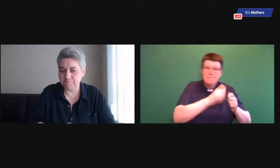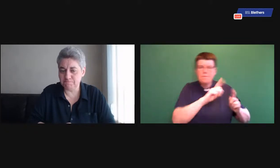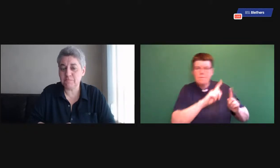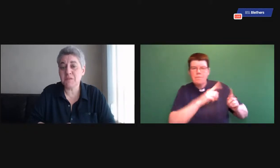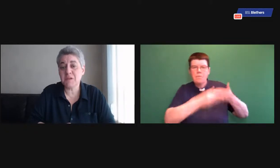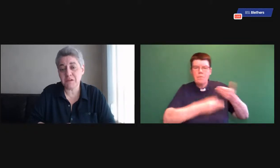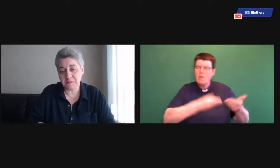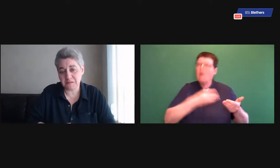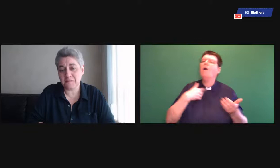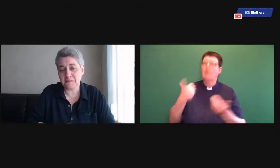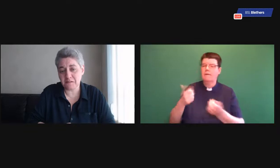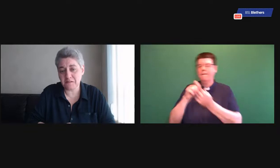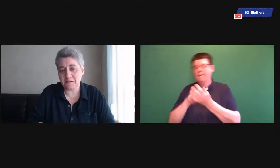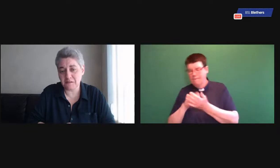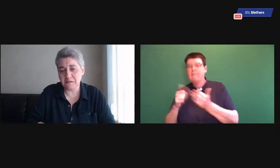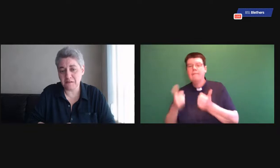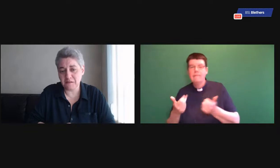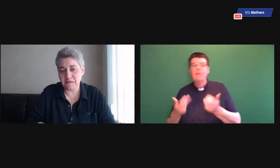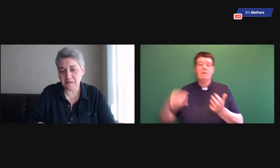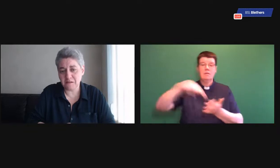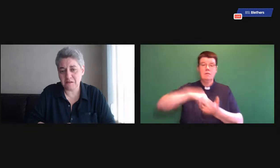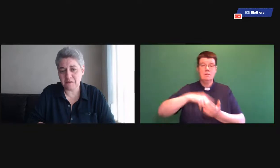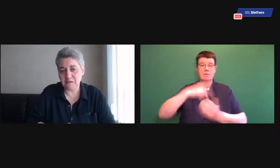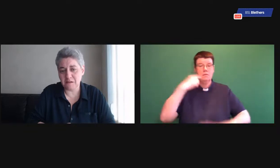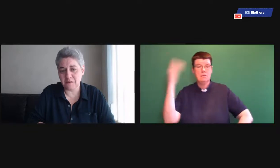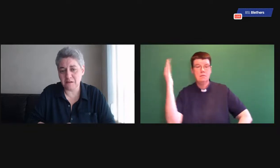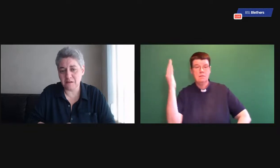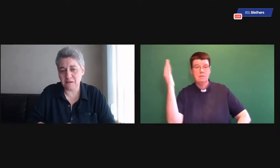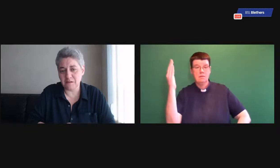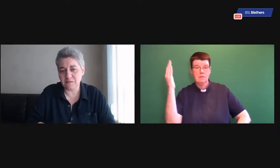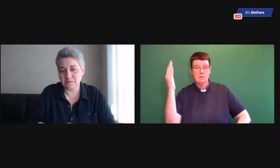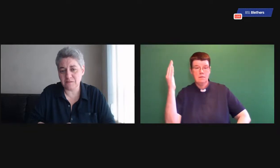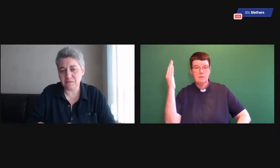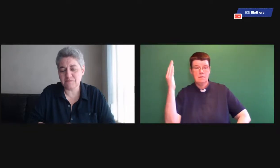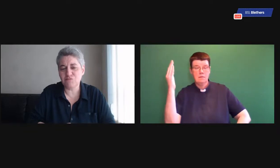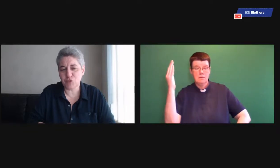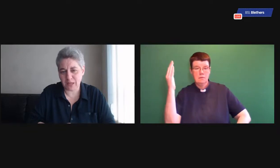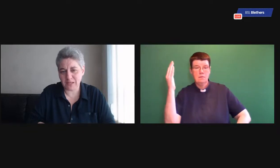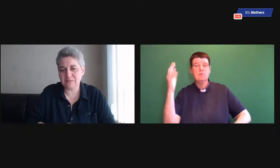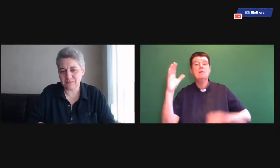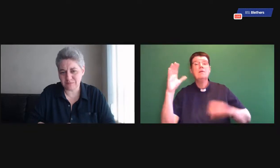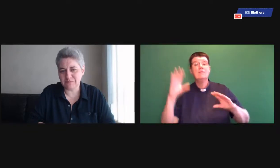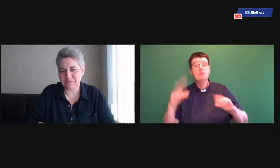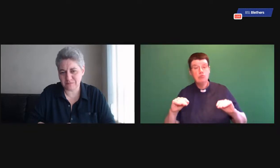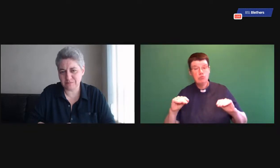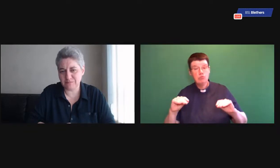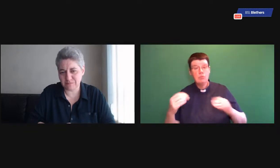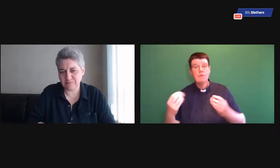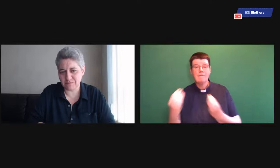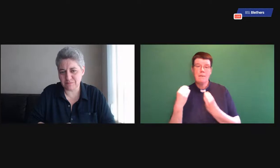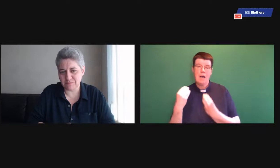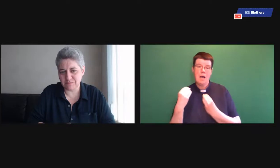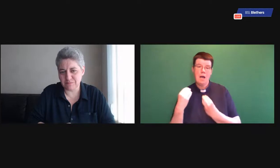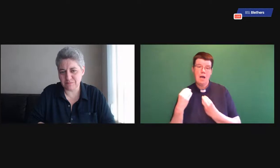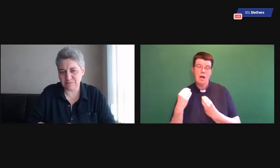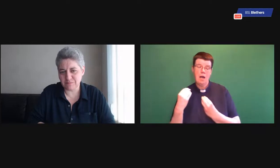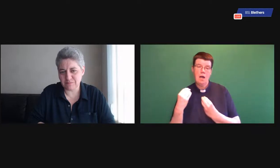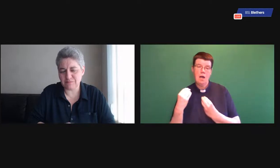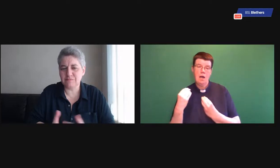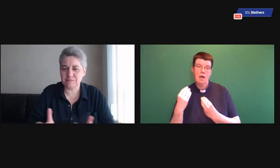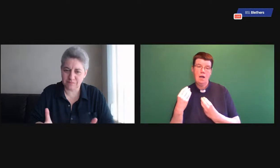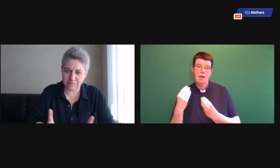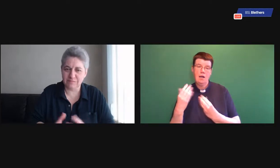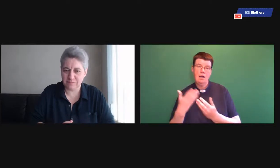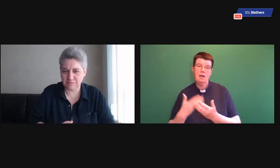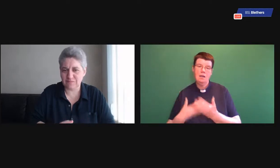university. Now, what happens is that once you've completed your paper, you